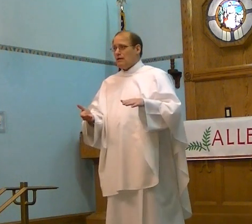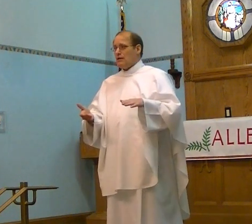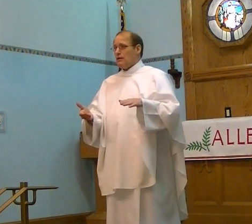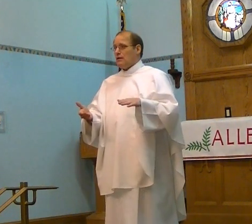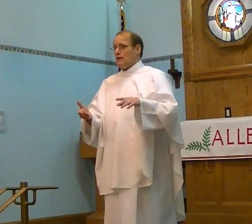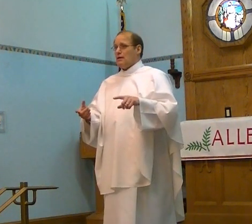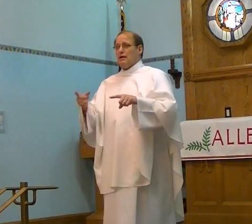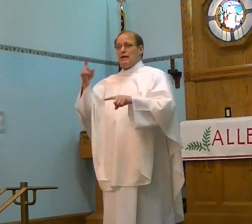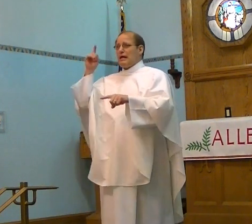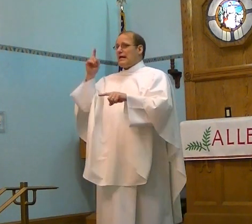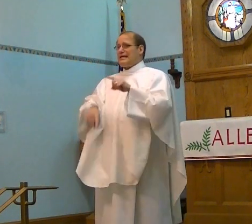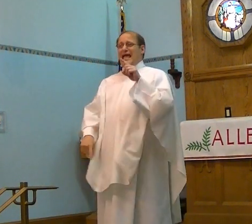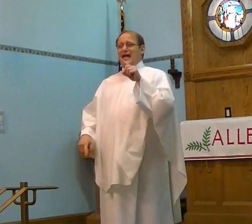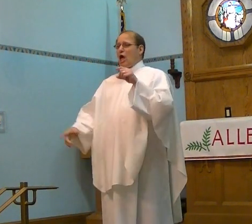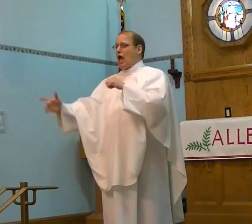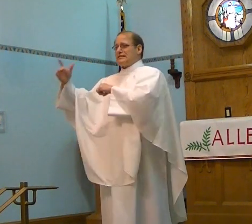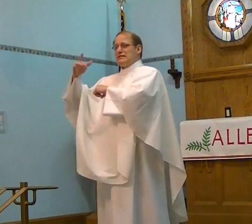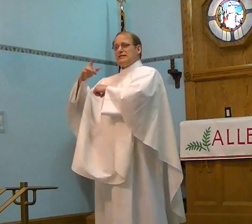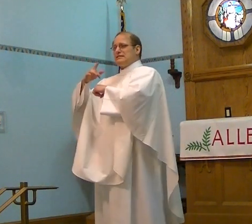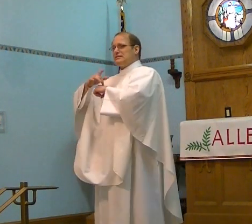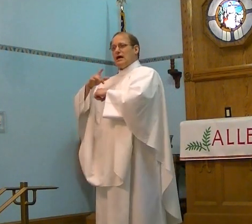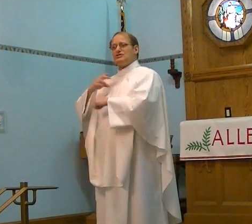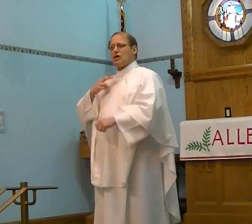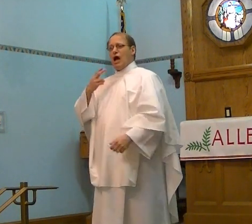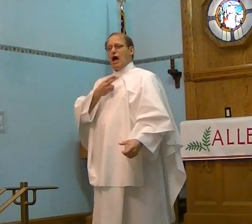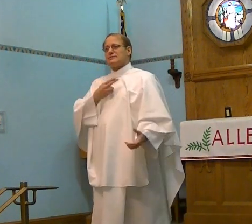cannot touch us.